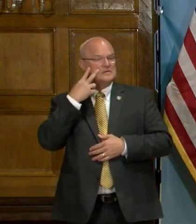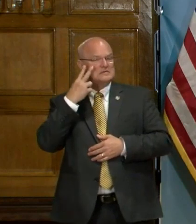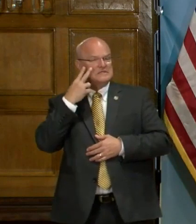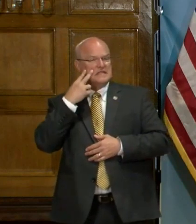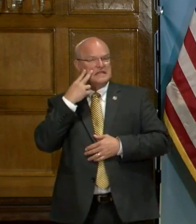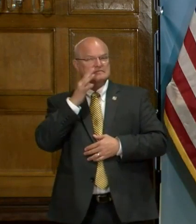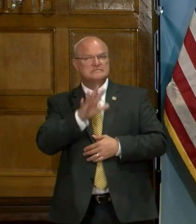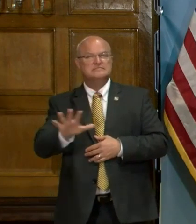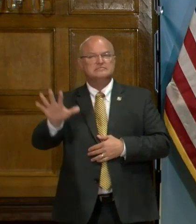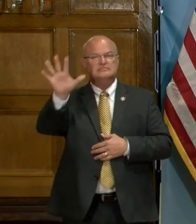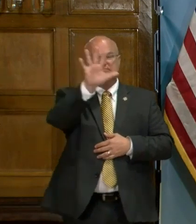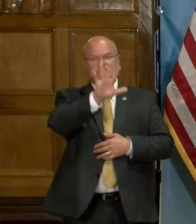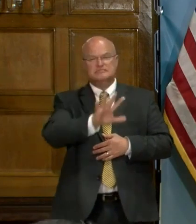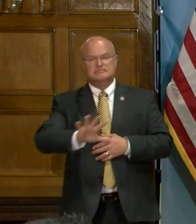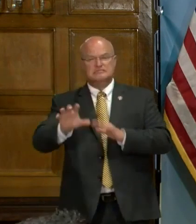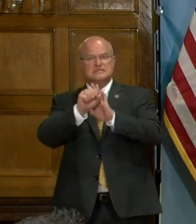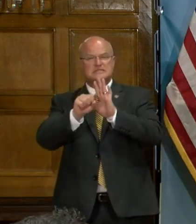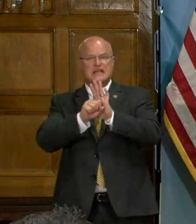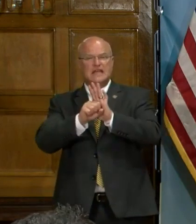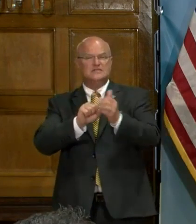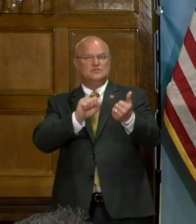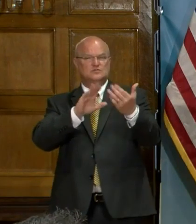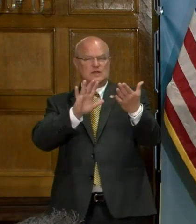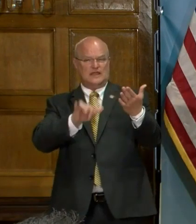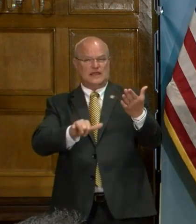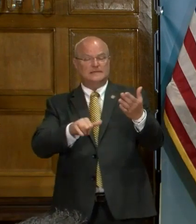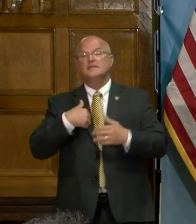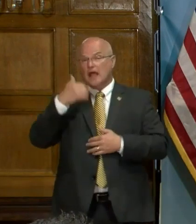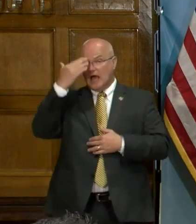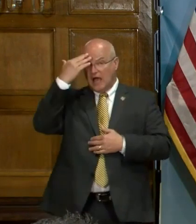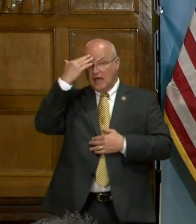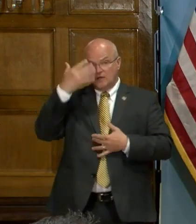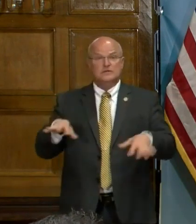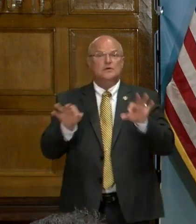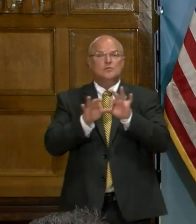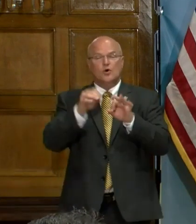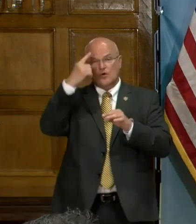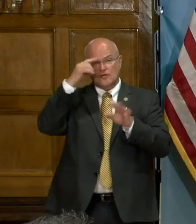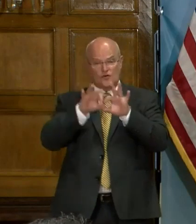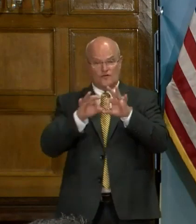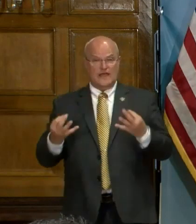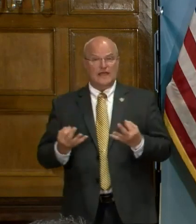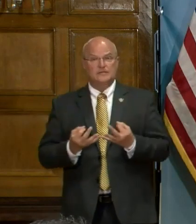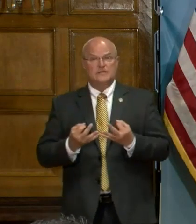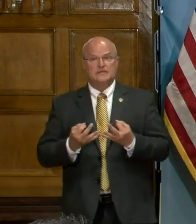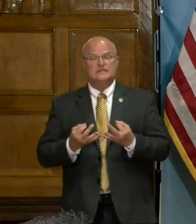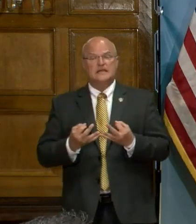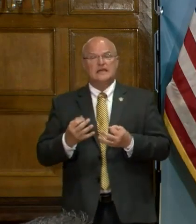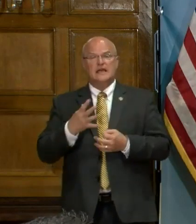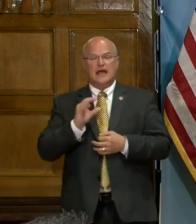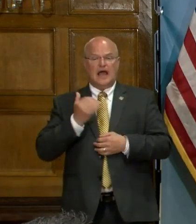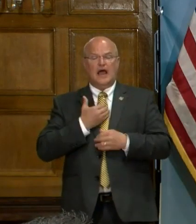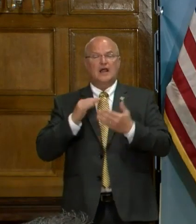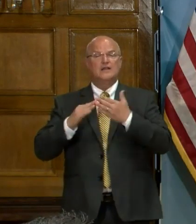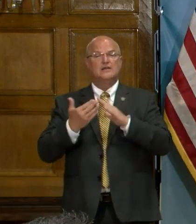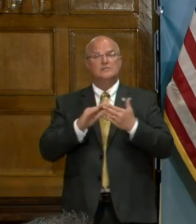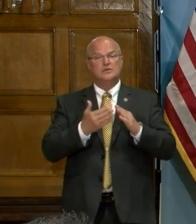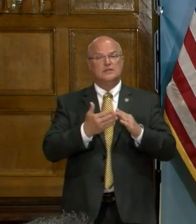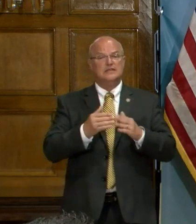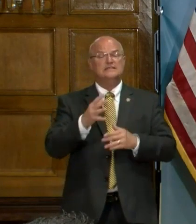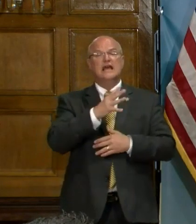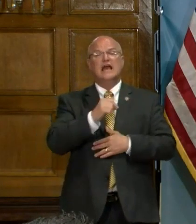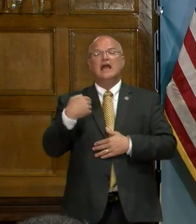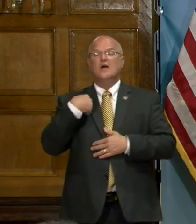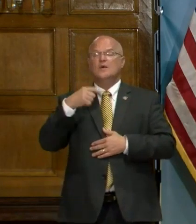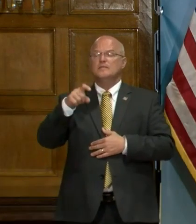as a state to address that. I know how this is important for our families, our communities,